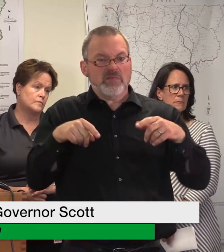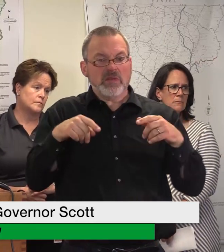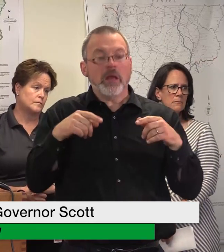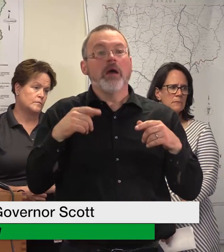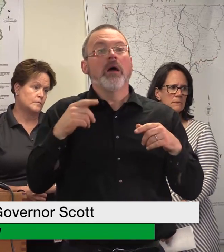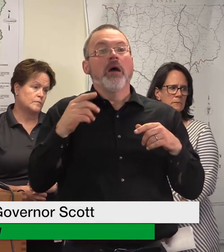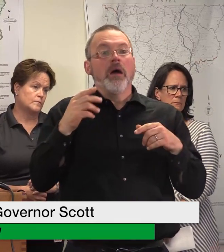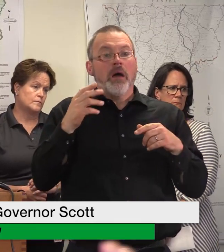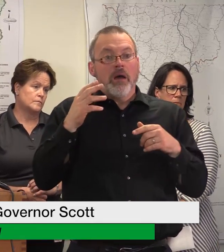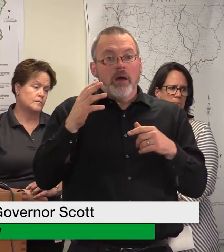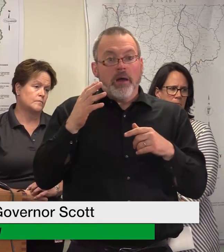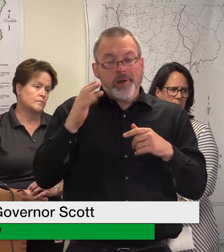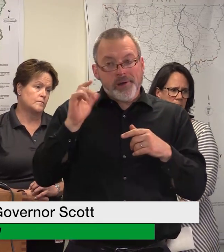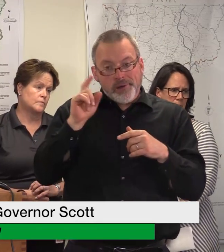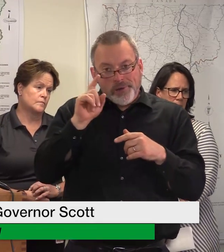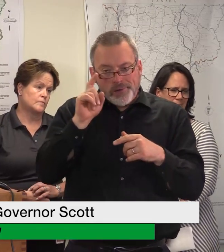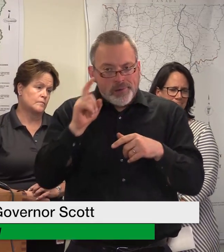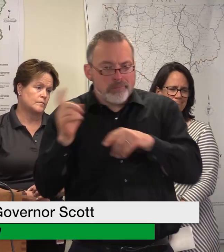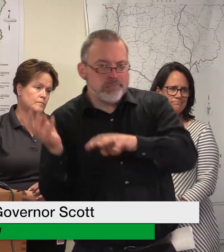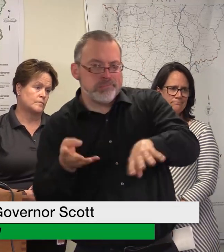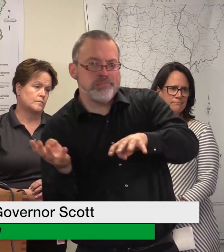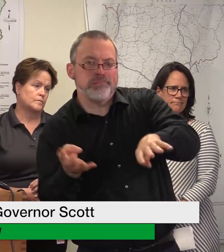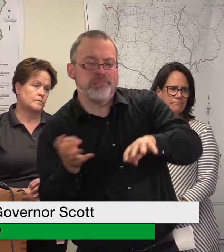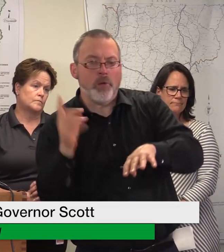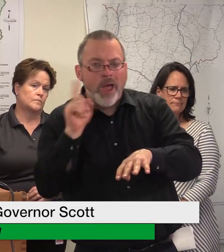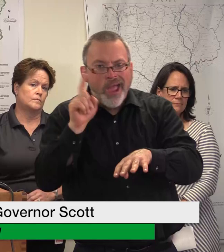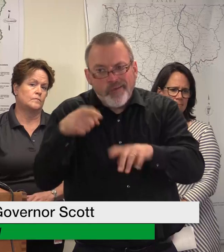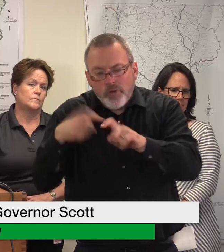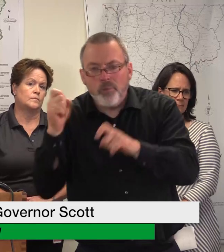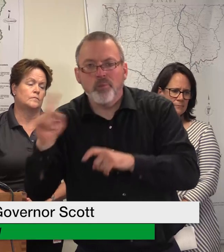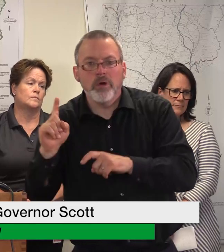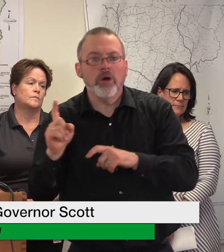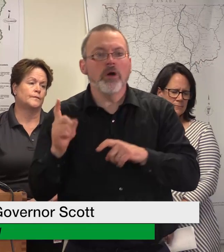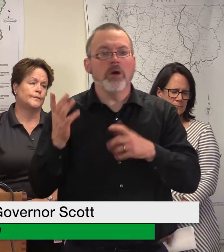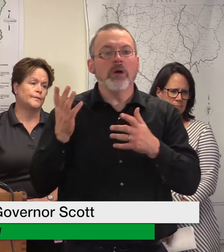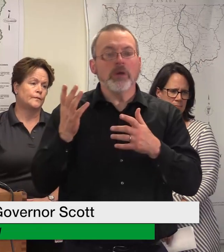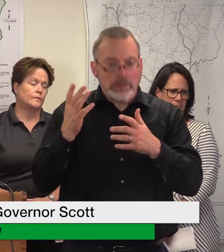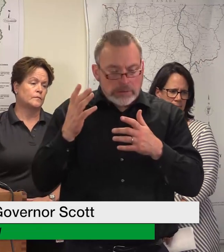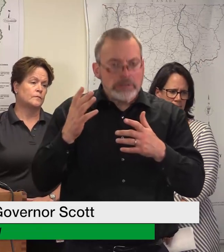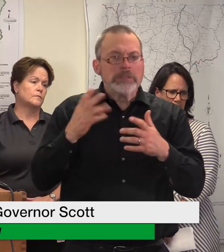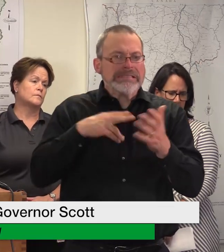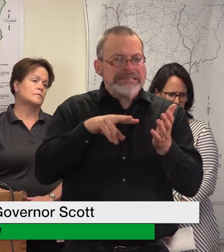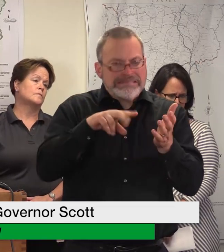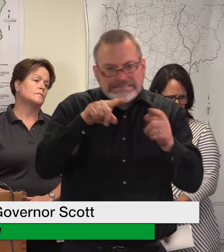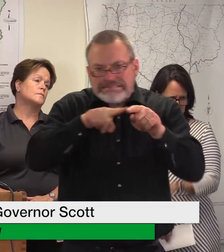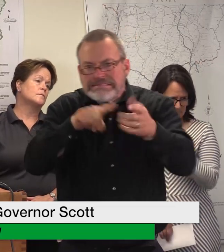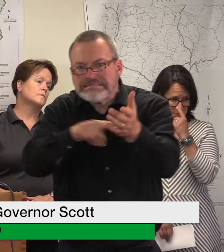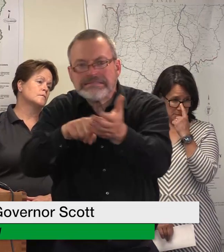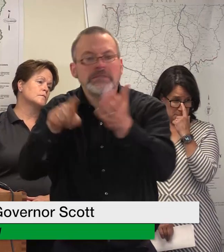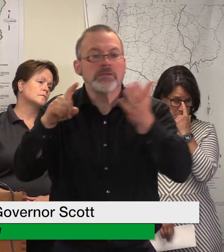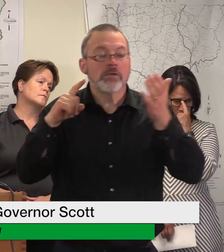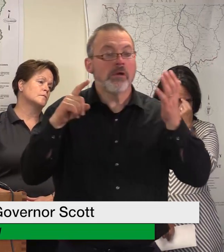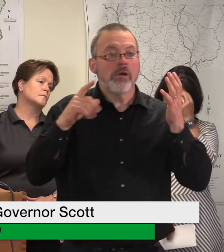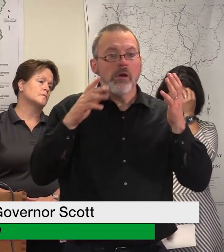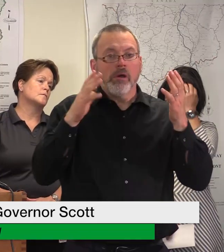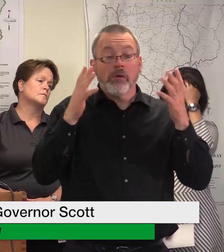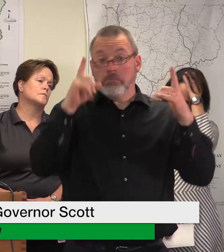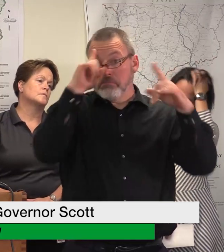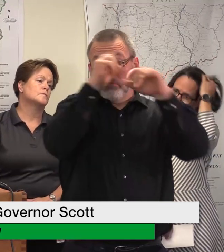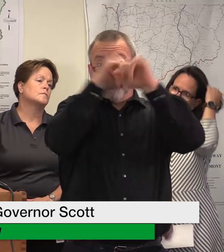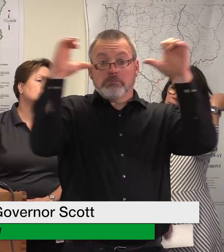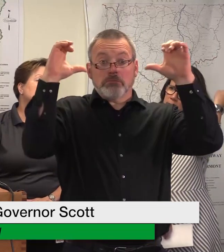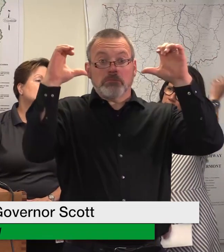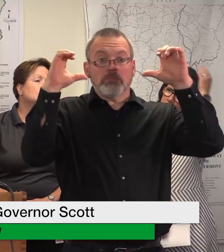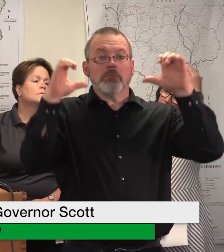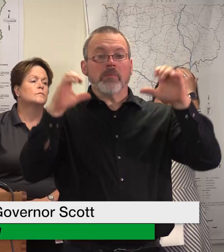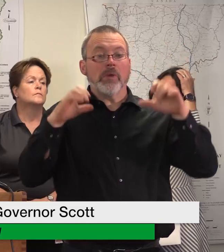emissions that we've been trying to reduce as a result of our policies. So the idea is to help folks make the transition to cleaner